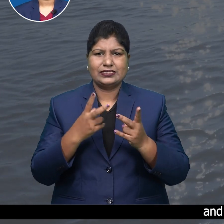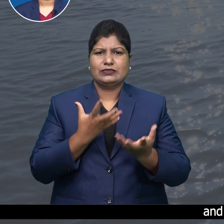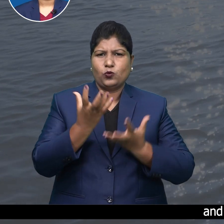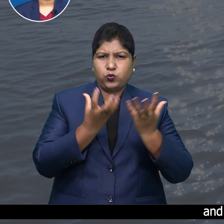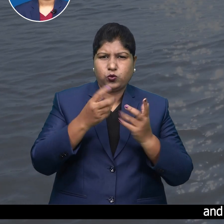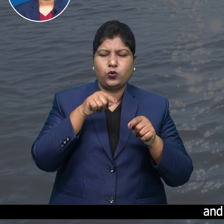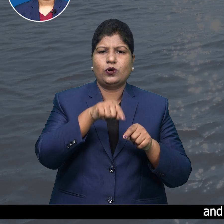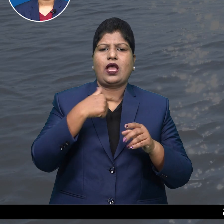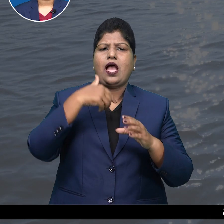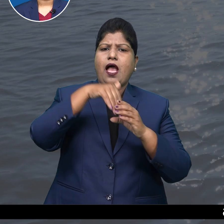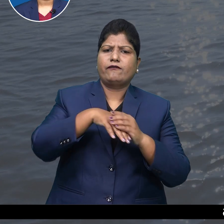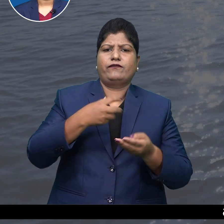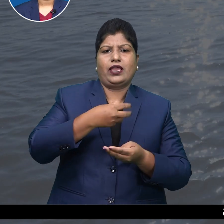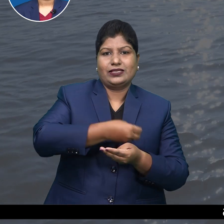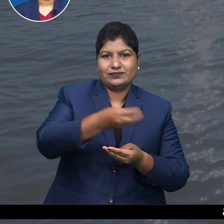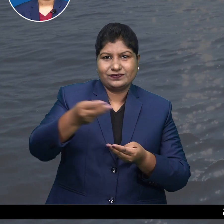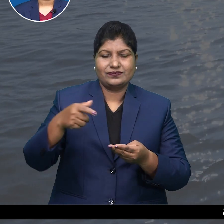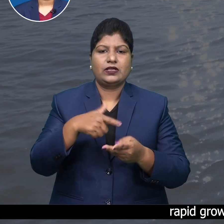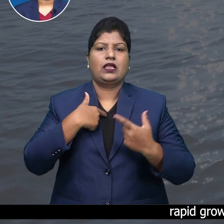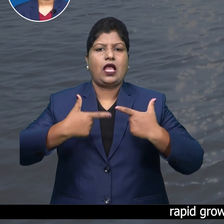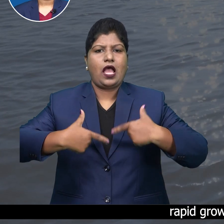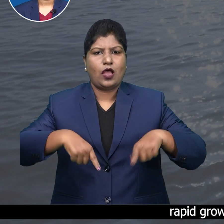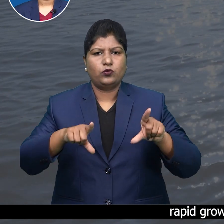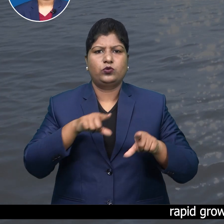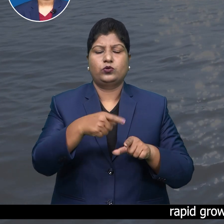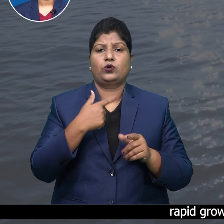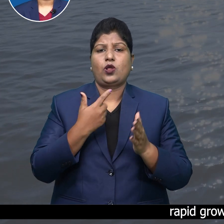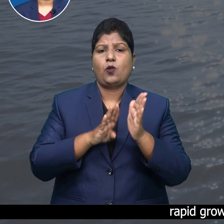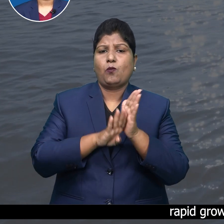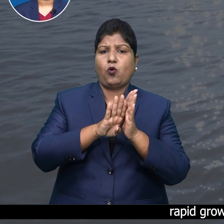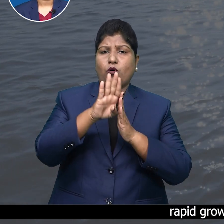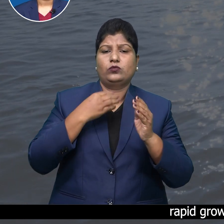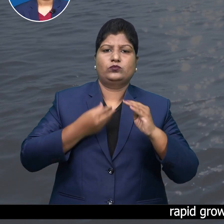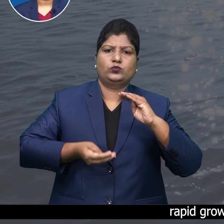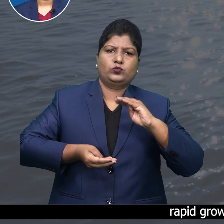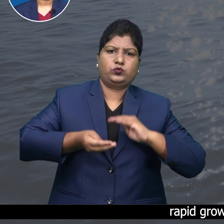fertilizers allows rapid growth of